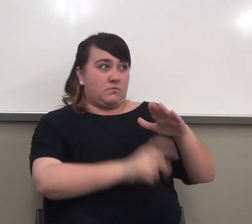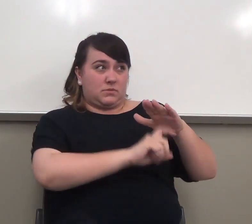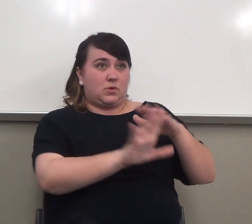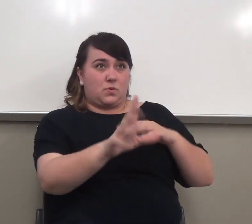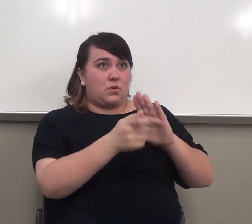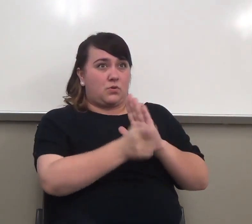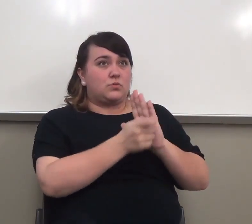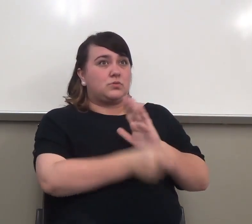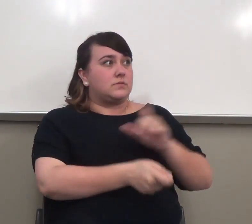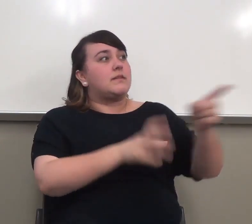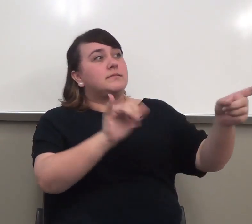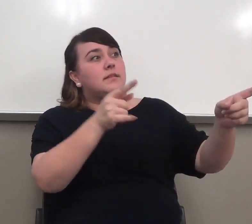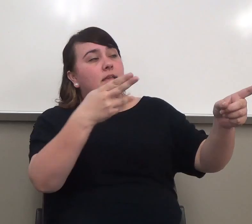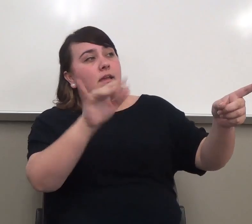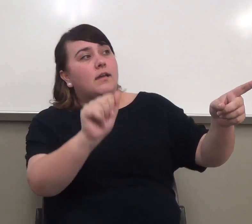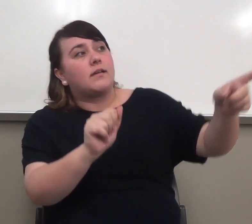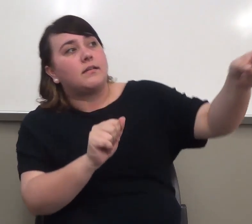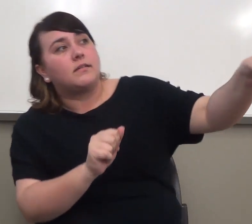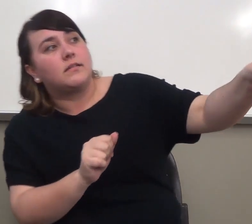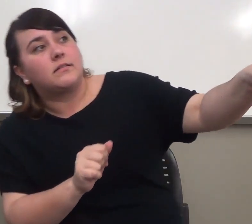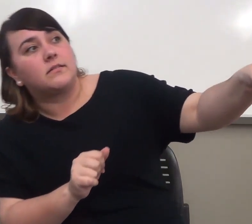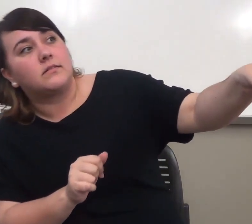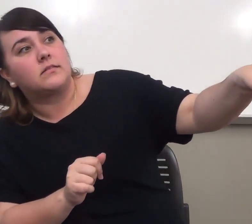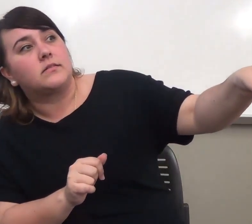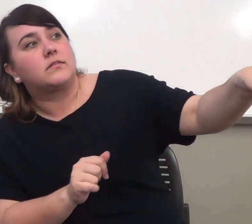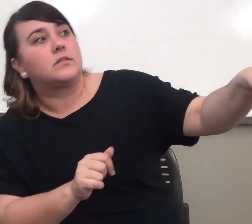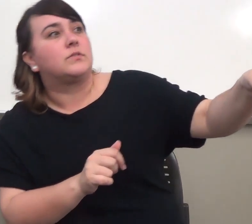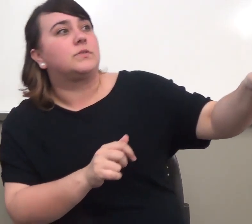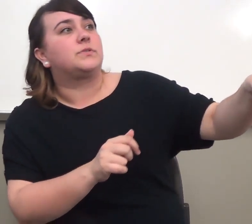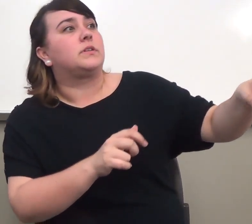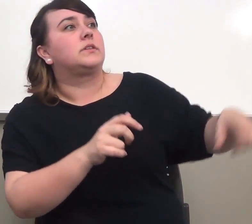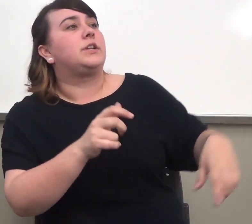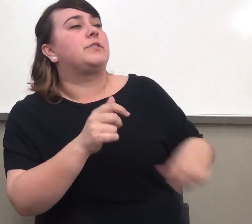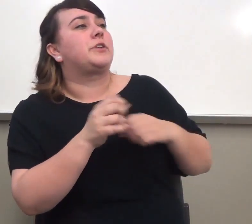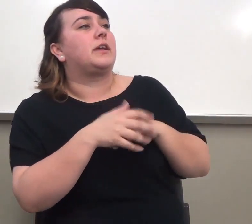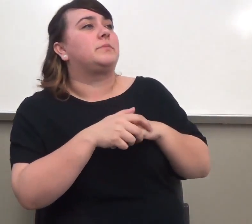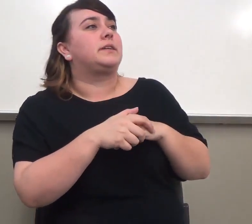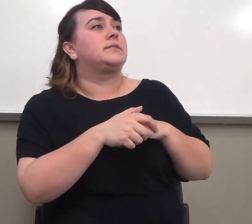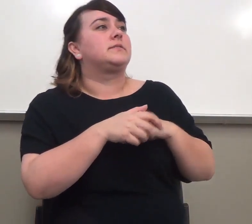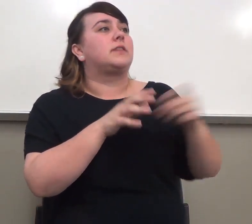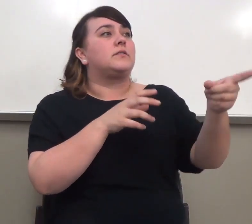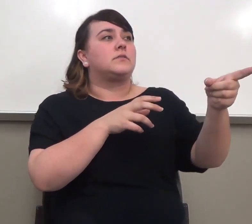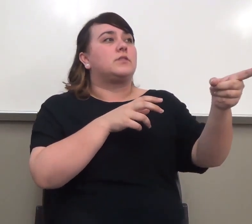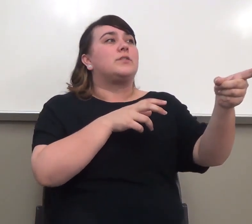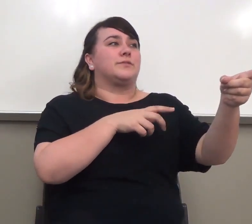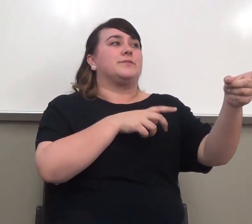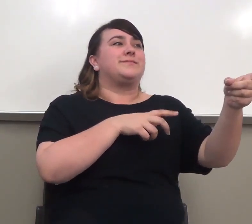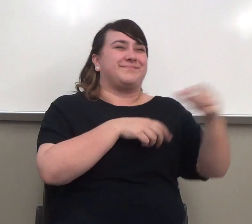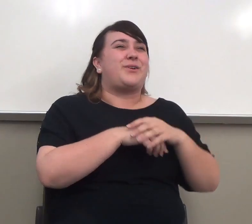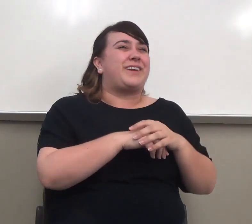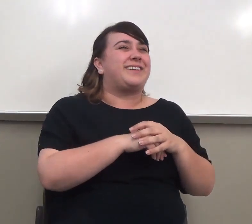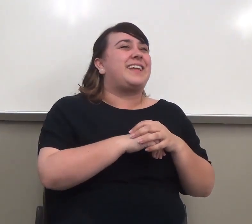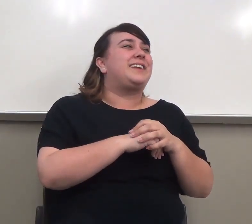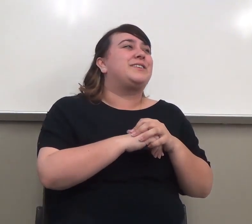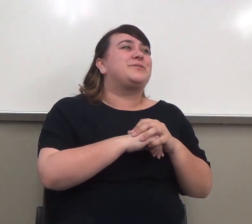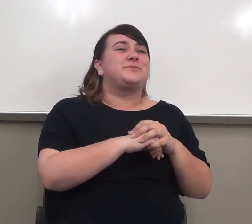went on in the class? Okay, Cynthia, can you take notes for Sandra? Can you just let her